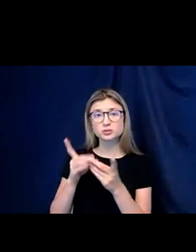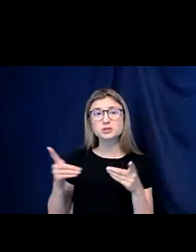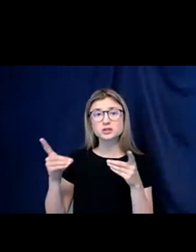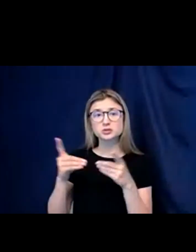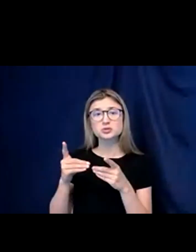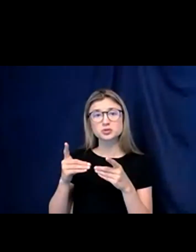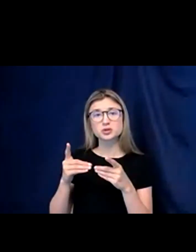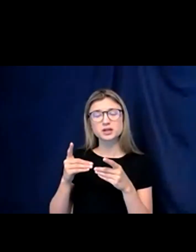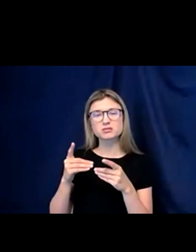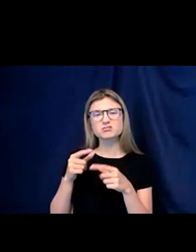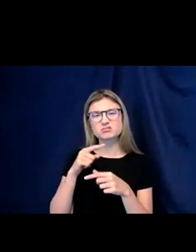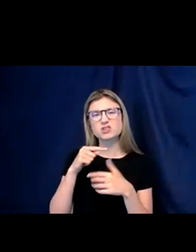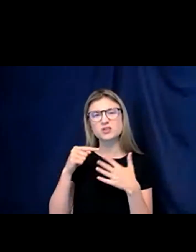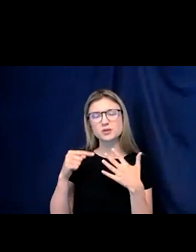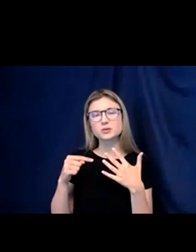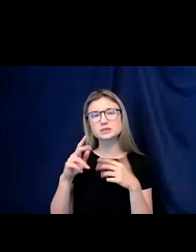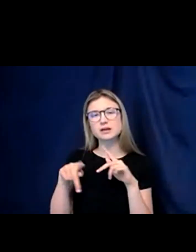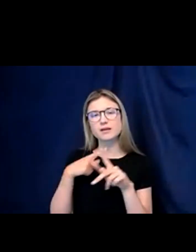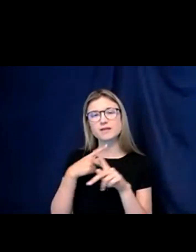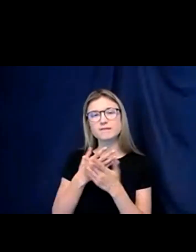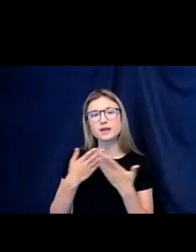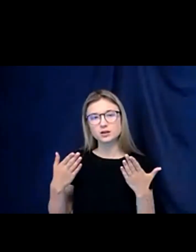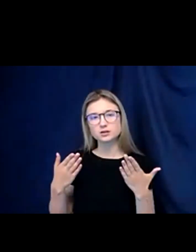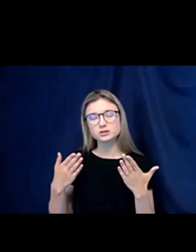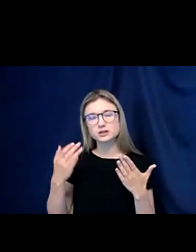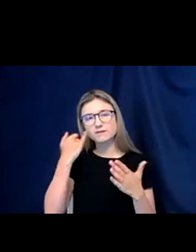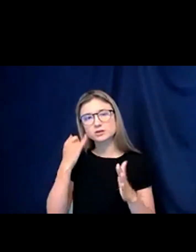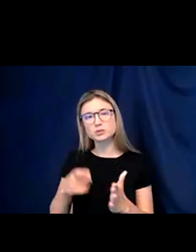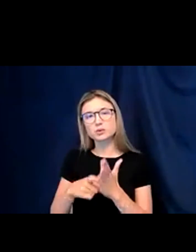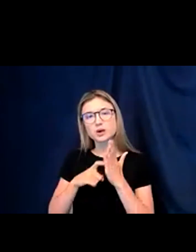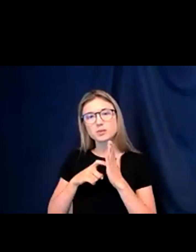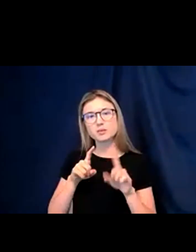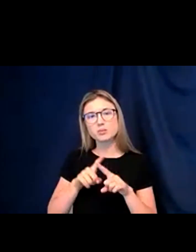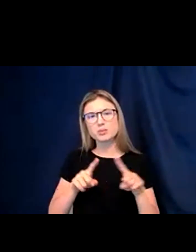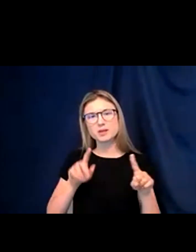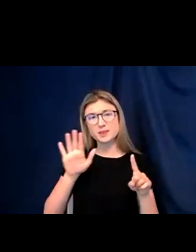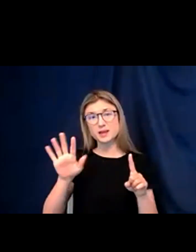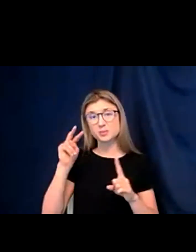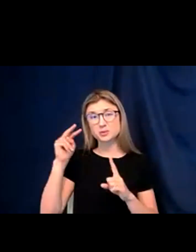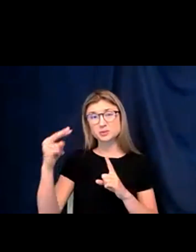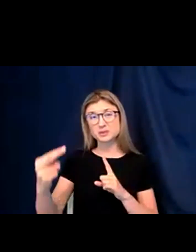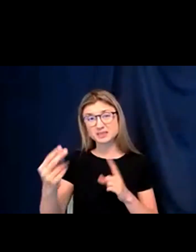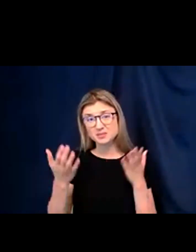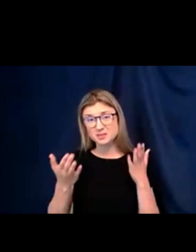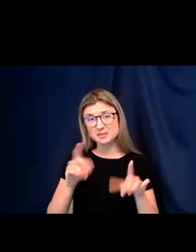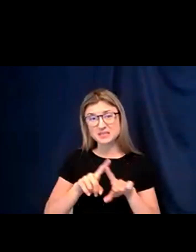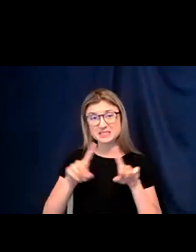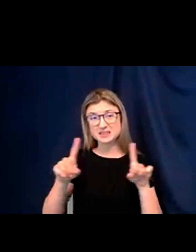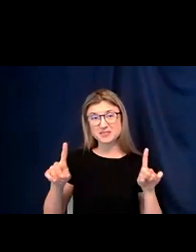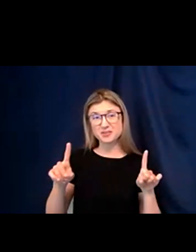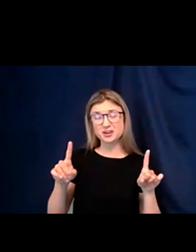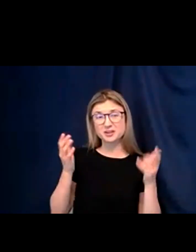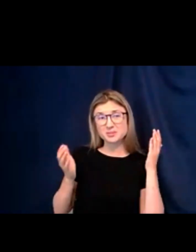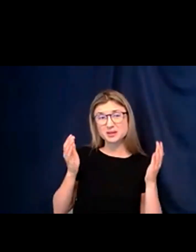it's a requirement. But you know, that their perspective on what it should be may not be the same as disability